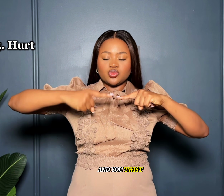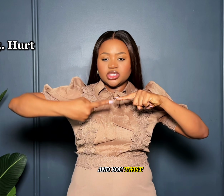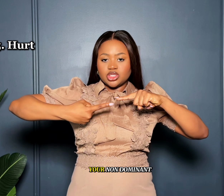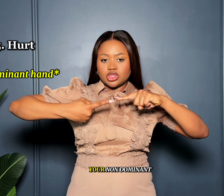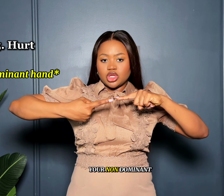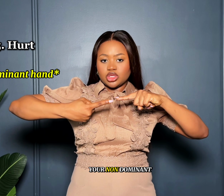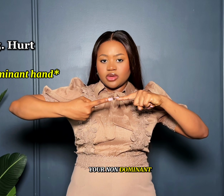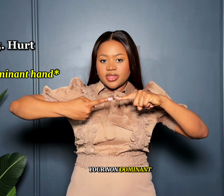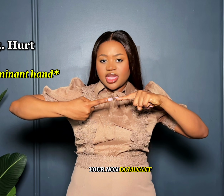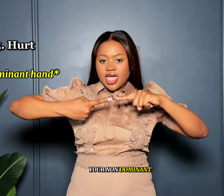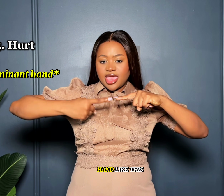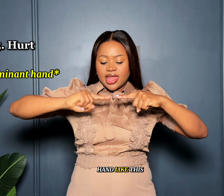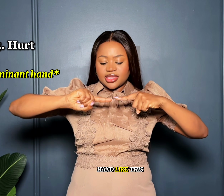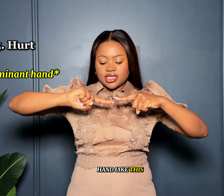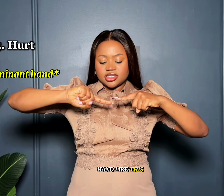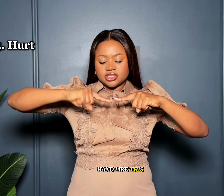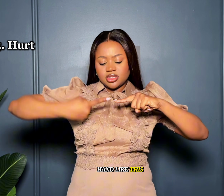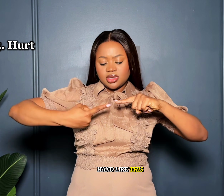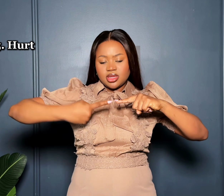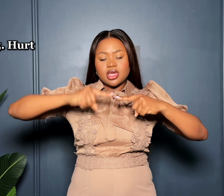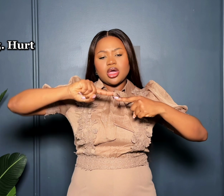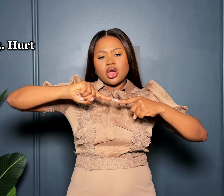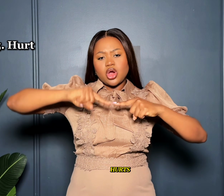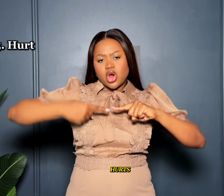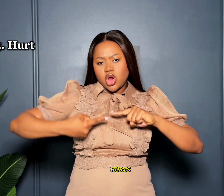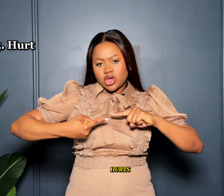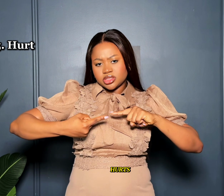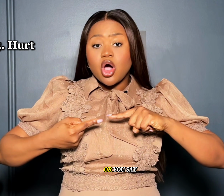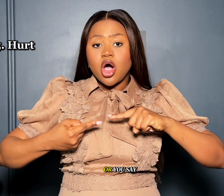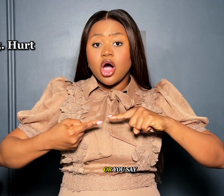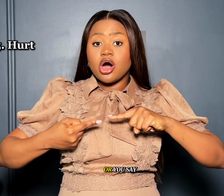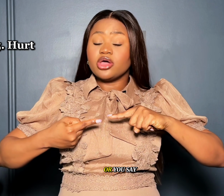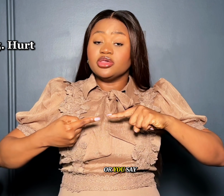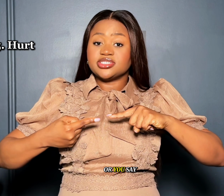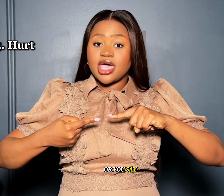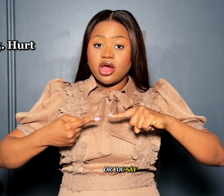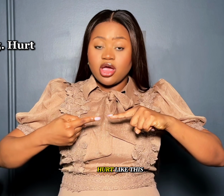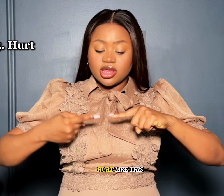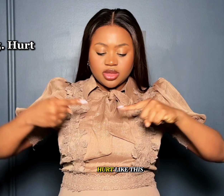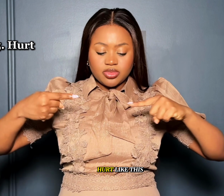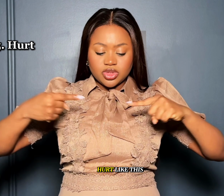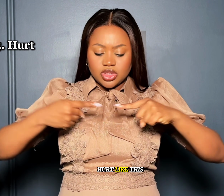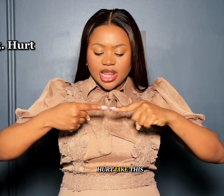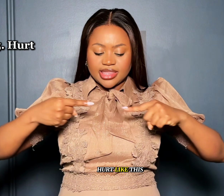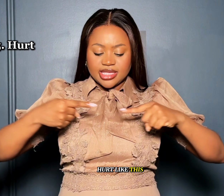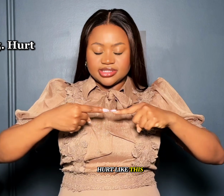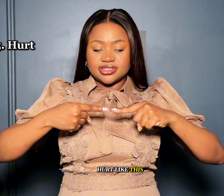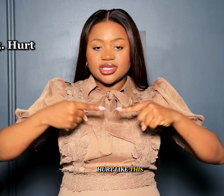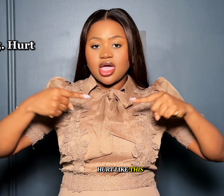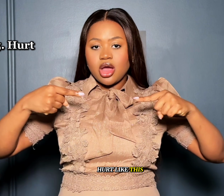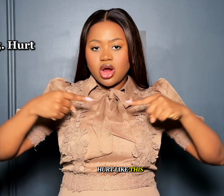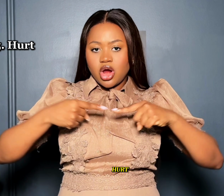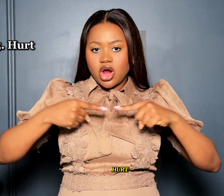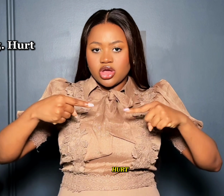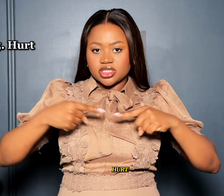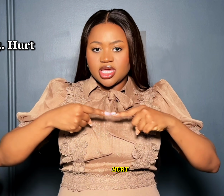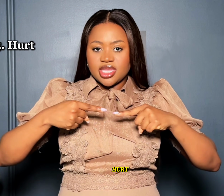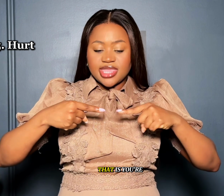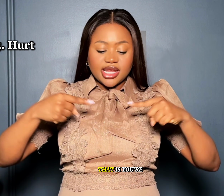twist your non-dominant hand like this. Hurt. Or you sign hurt like this. Hurt. That is,